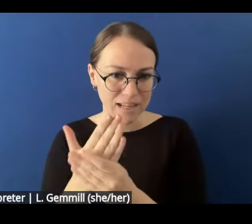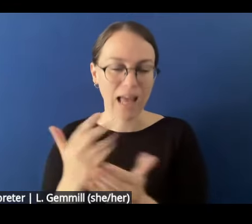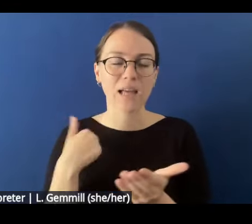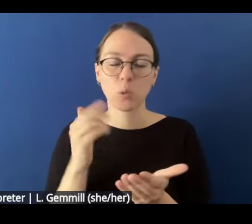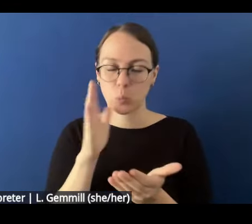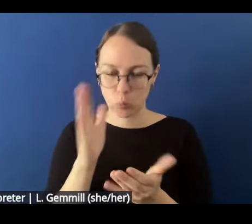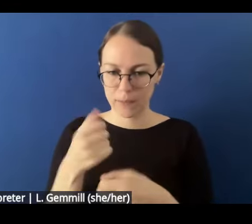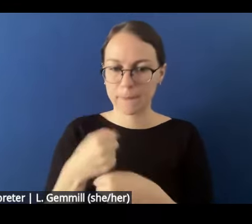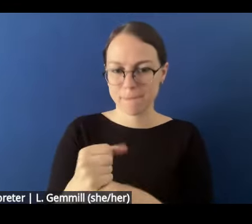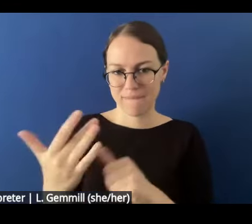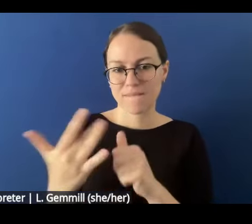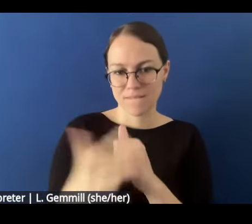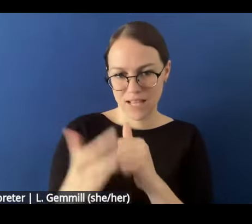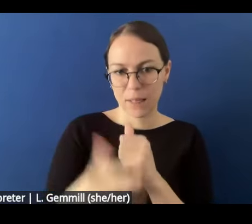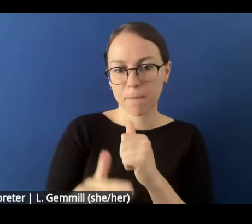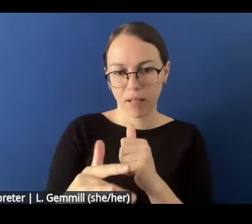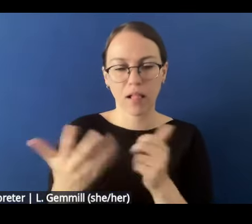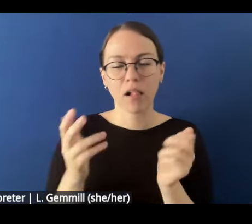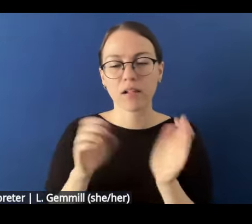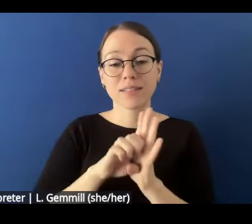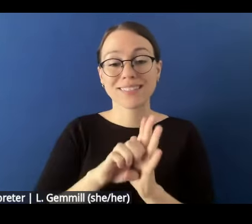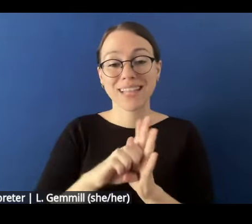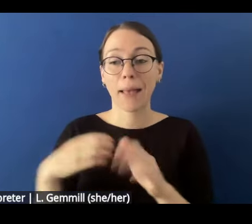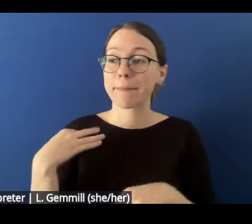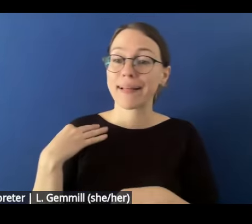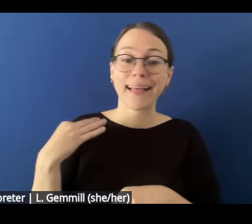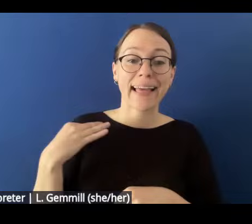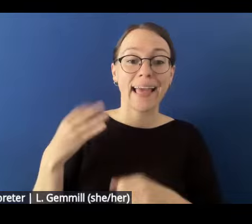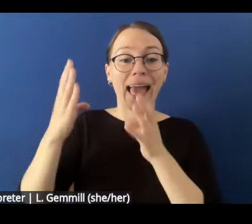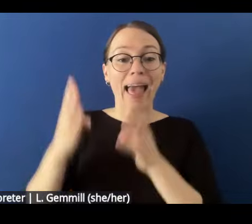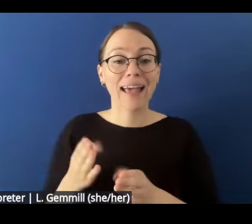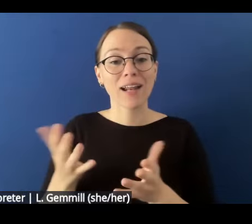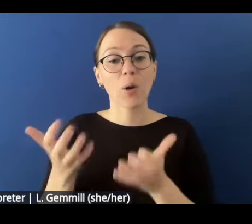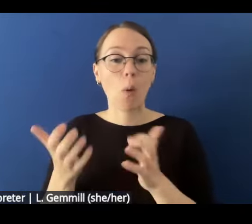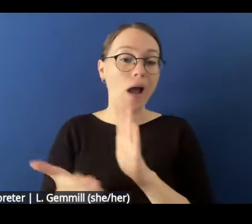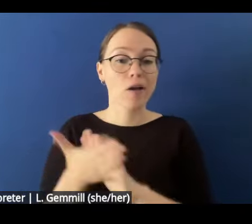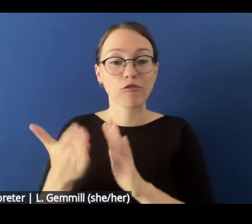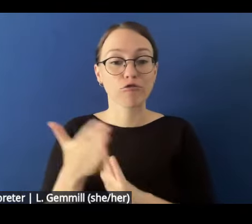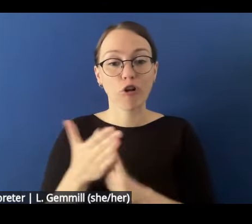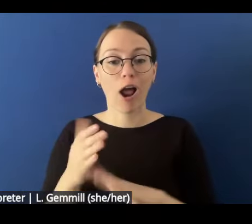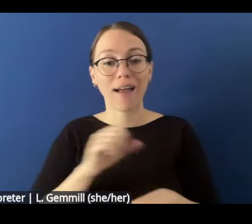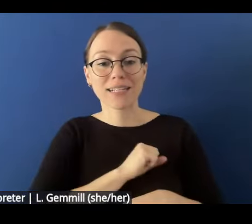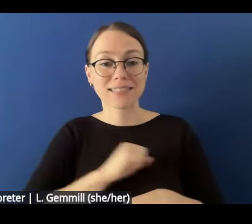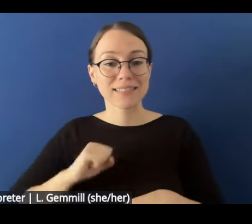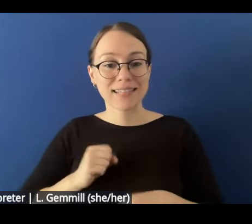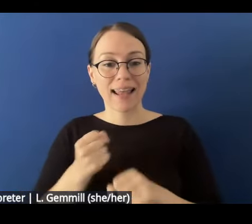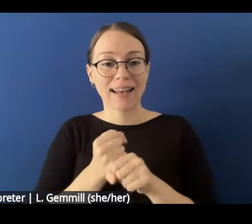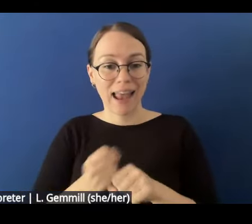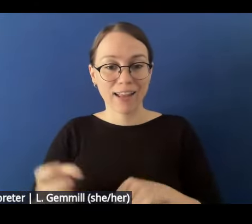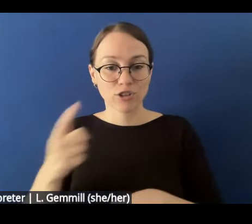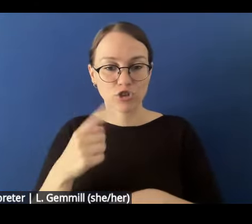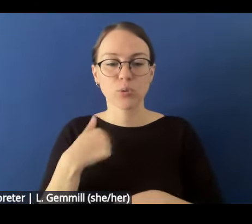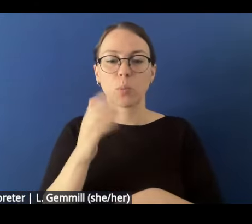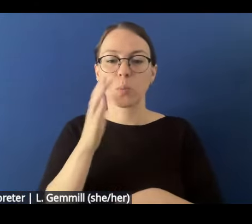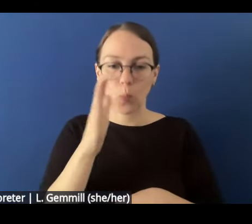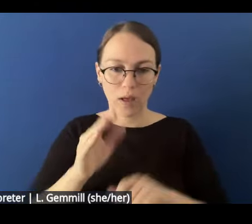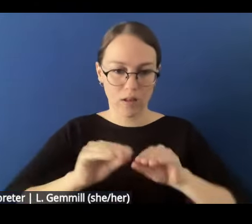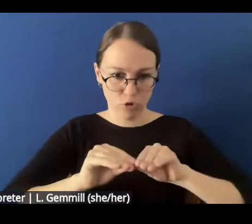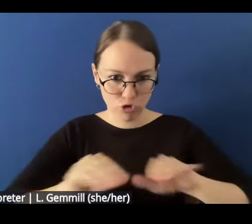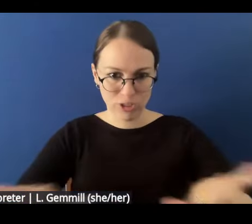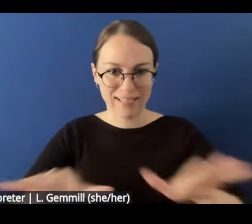for candidate X who is running for state senate next year, we will release the sample and say it's available